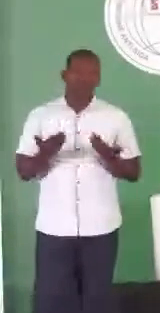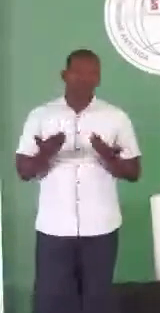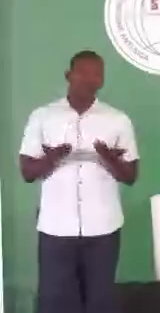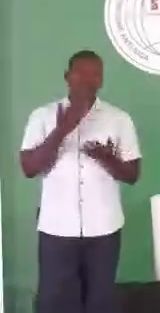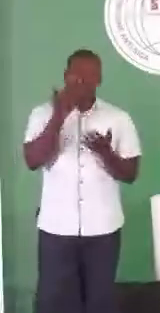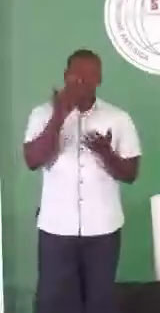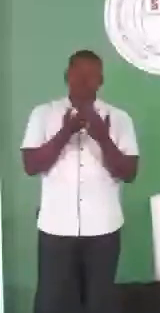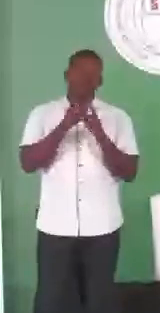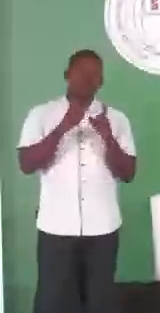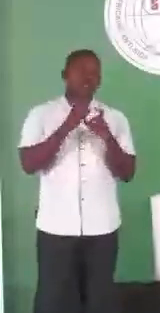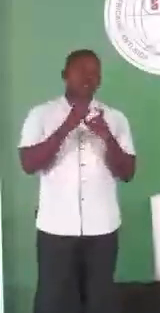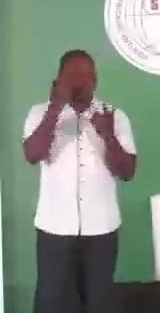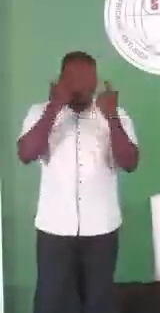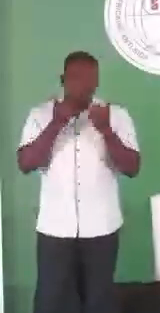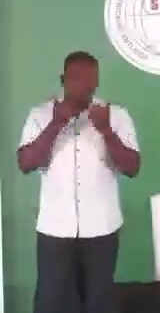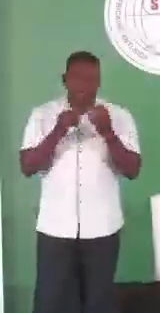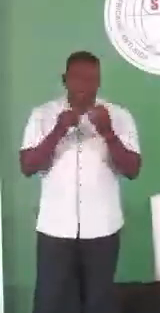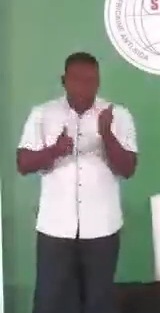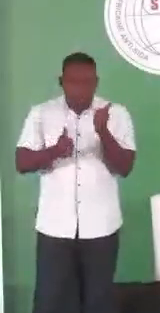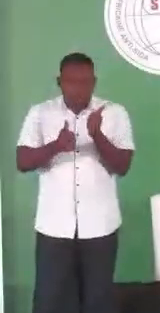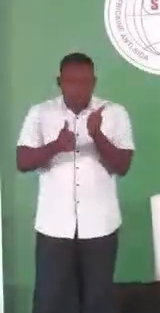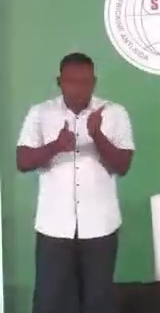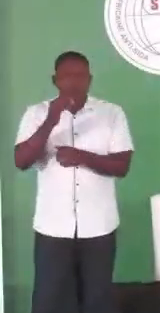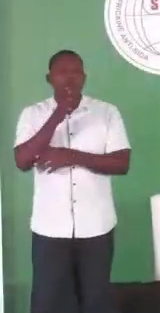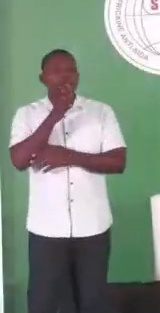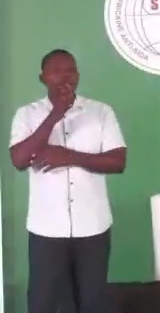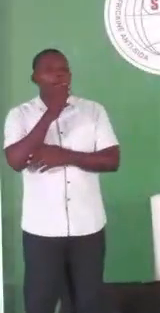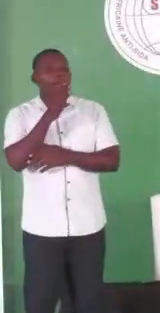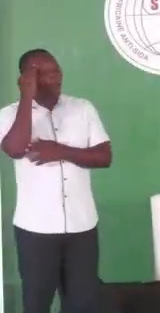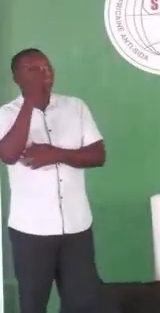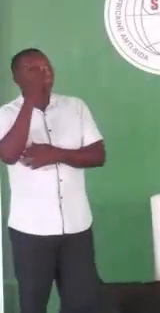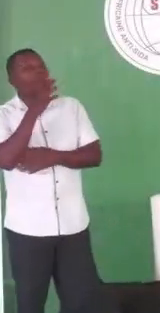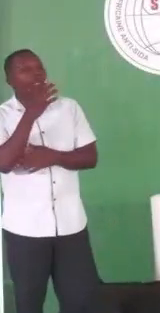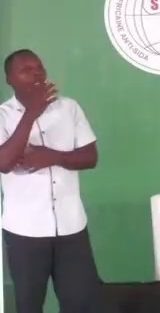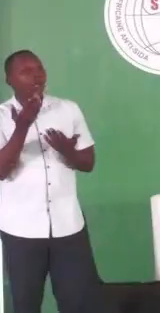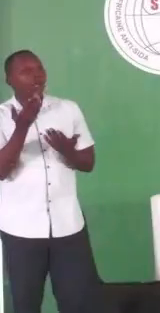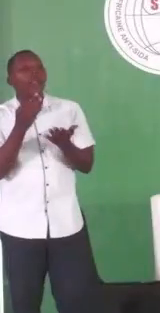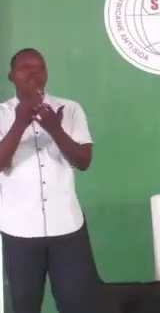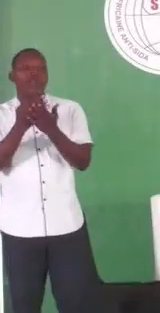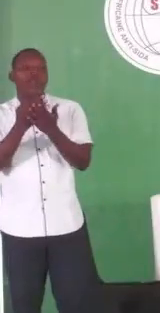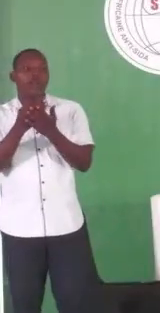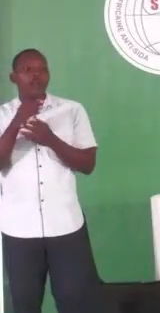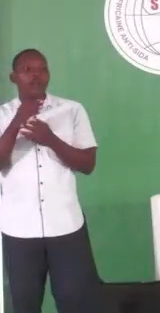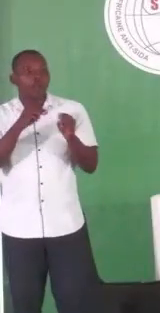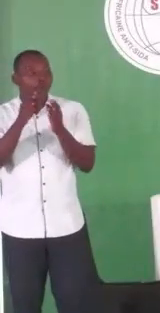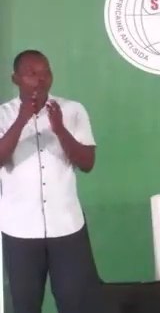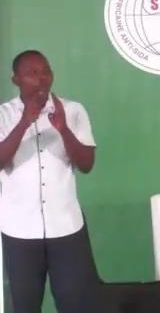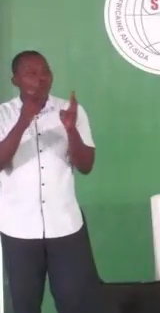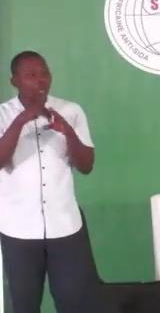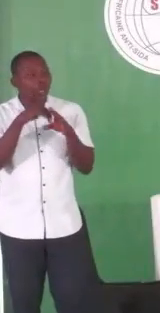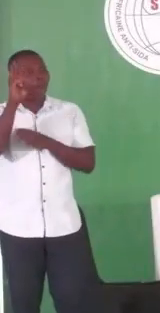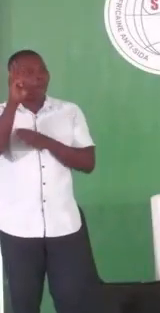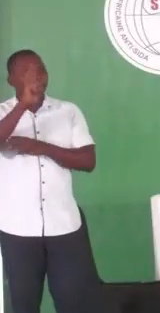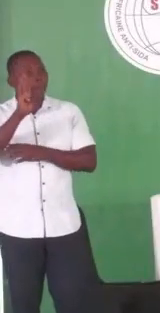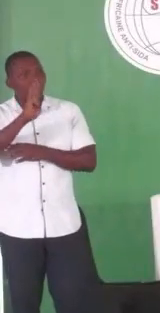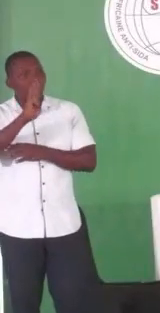pertinent question because most of the mentor mother model is a partner funded model. So in Botswana, the